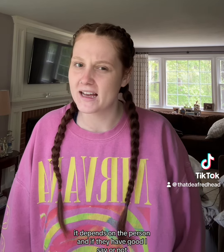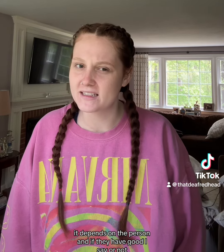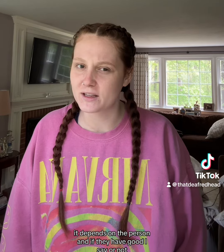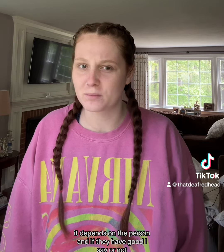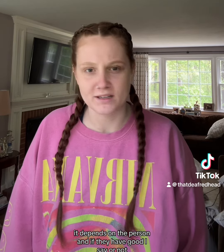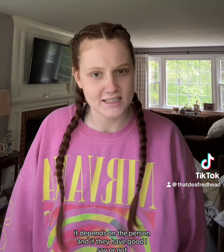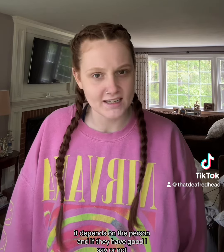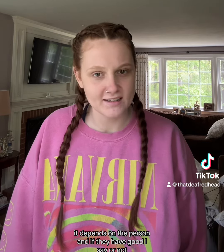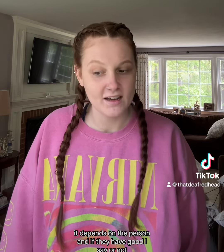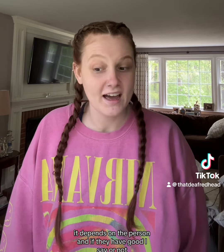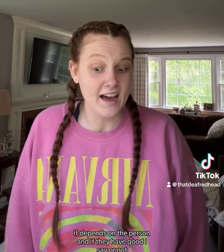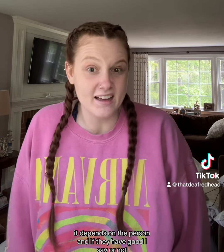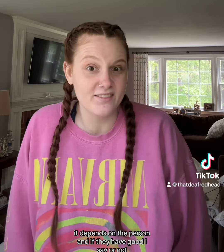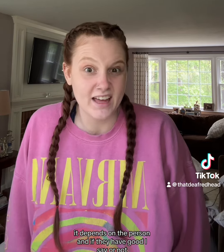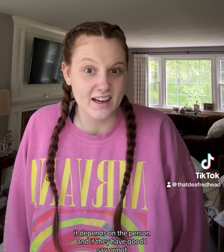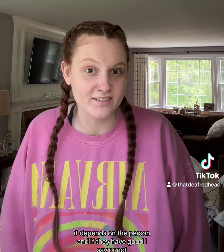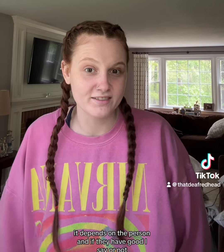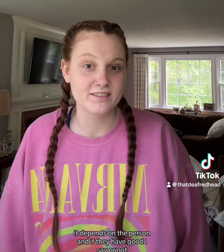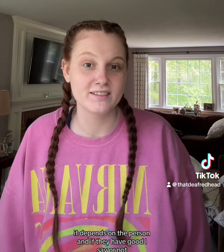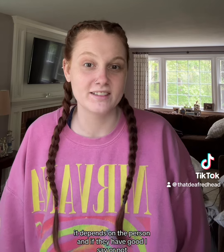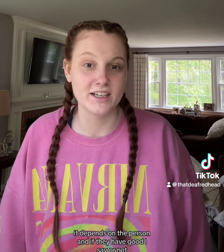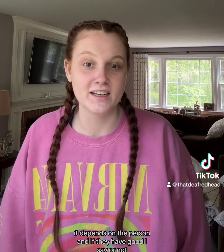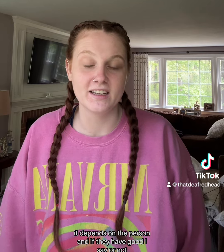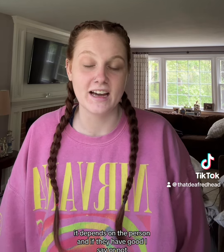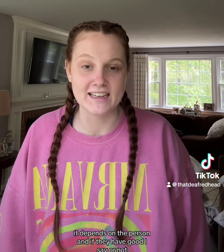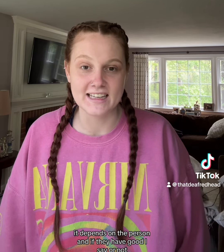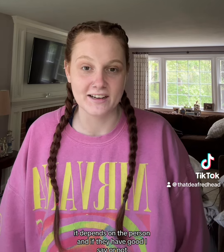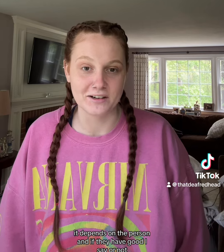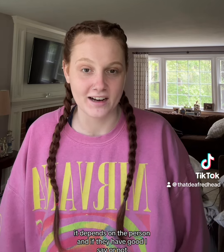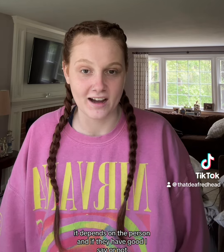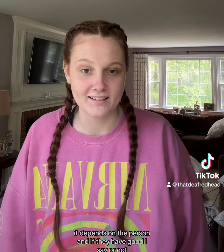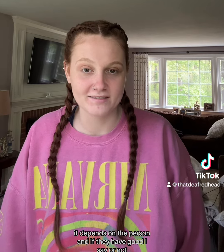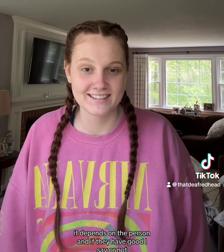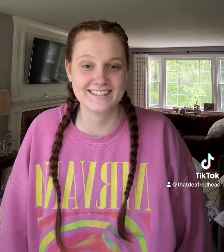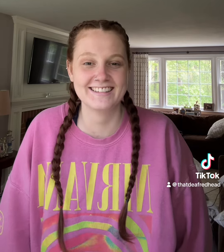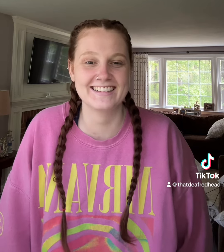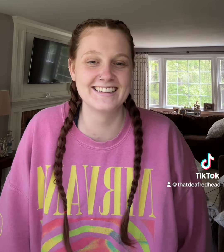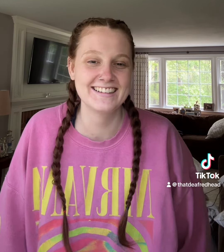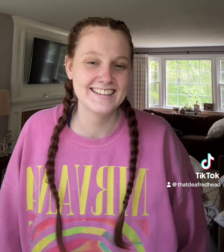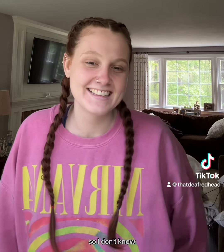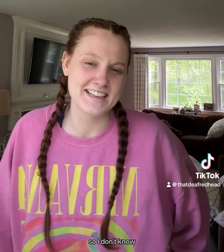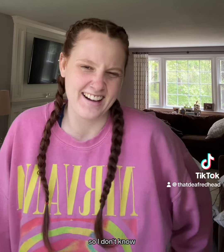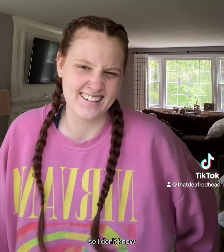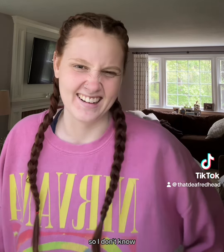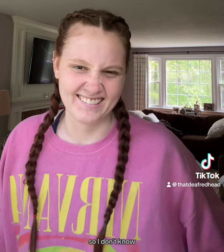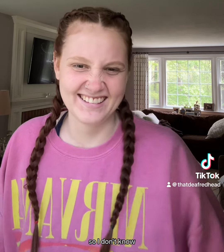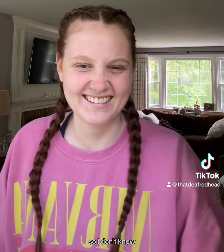on the person and if they have good eyesight or not. So I don't know.